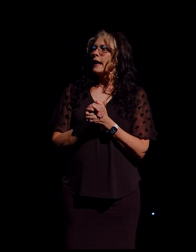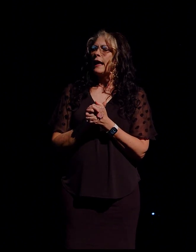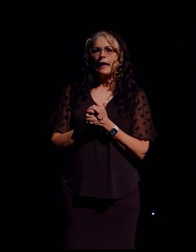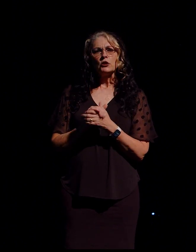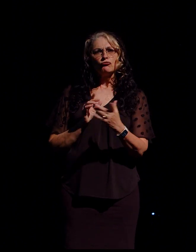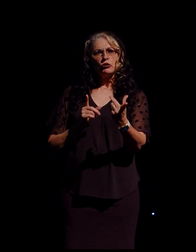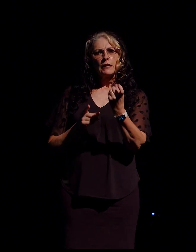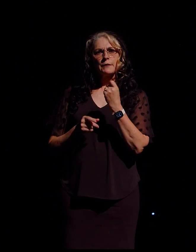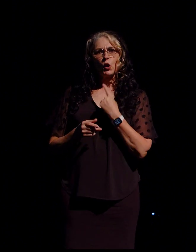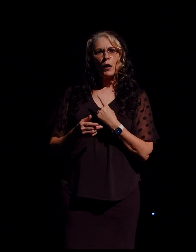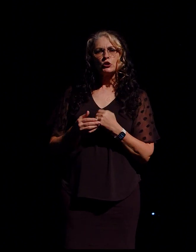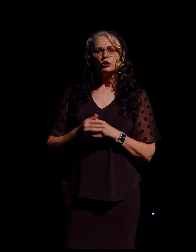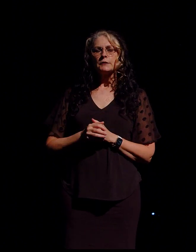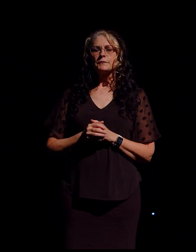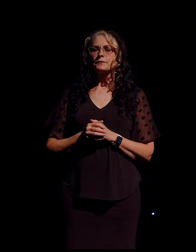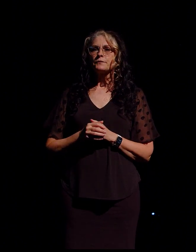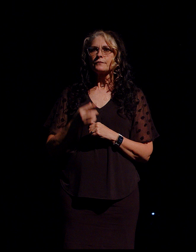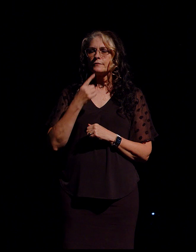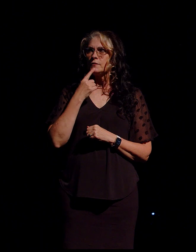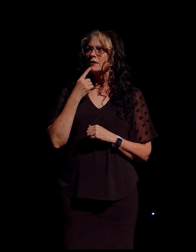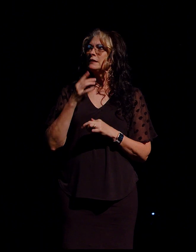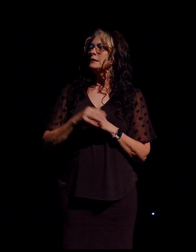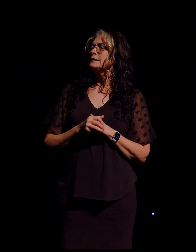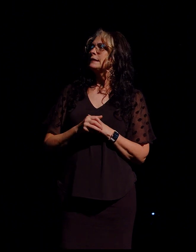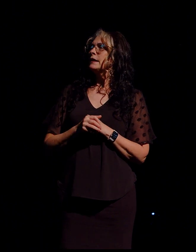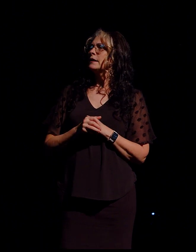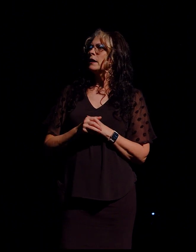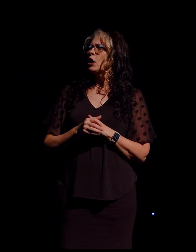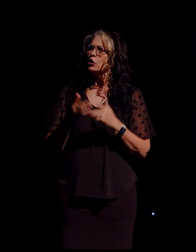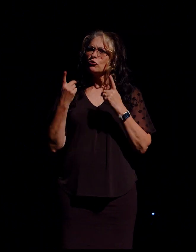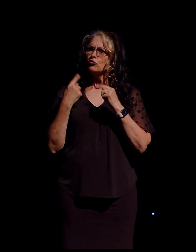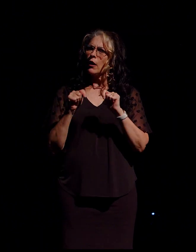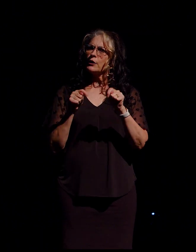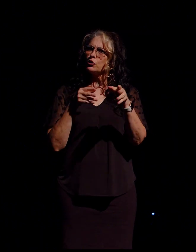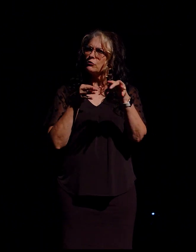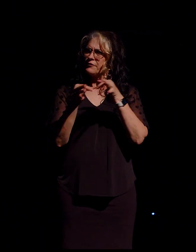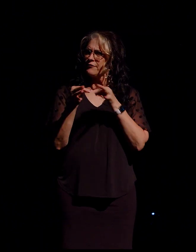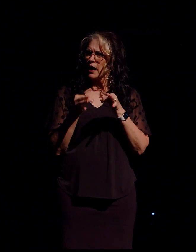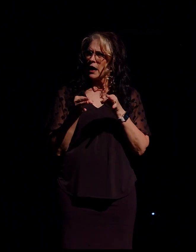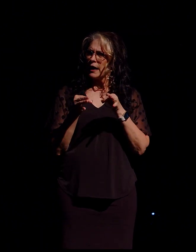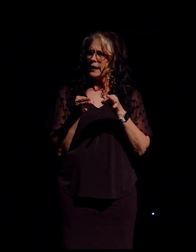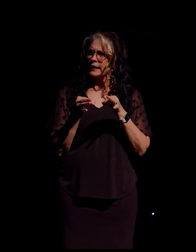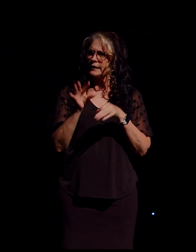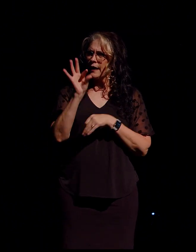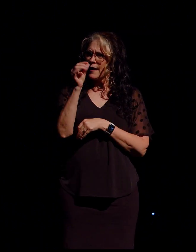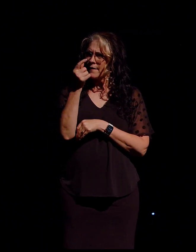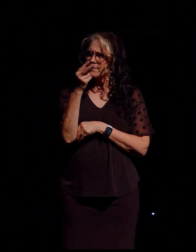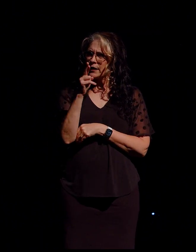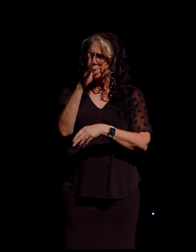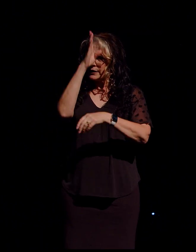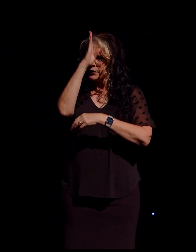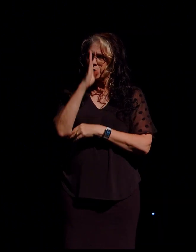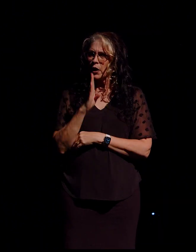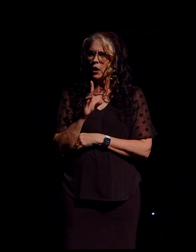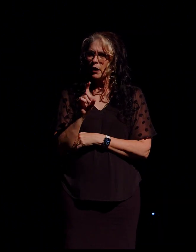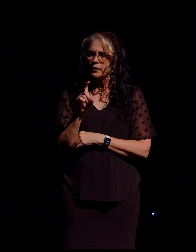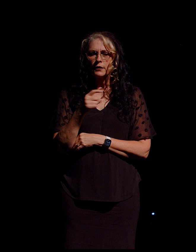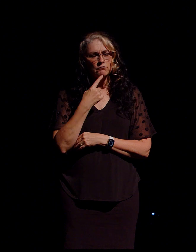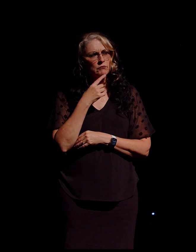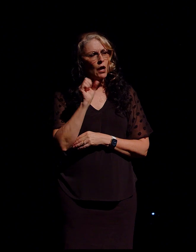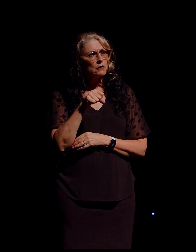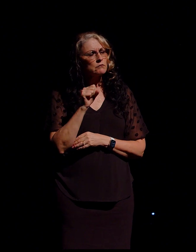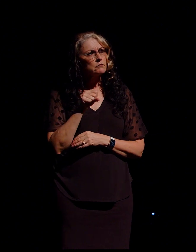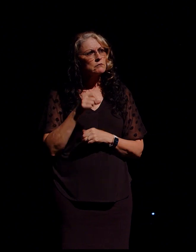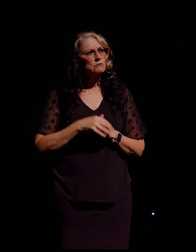and she asked me a question. She said, are you trying to define fearing God? And I said,